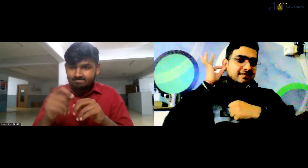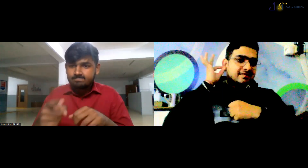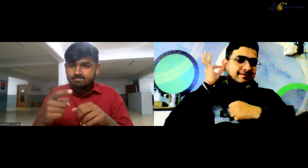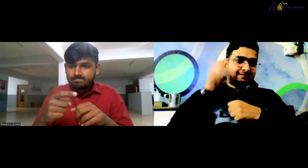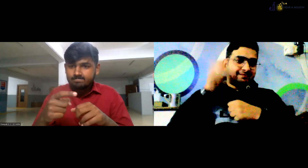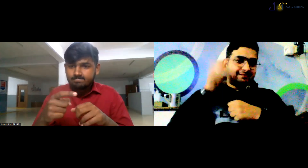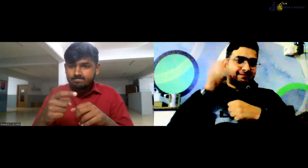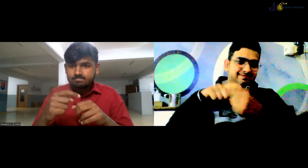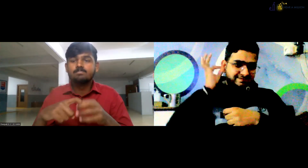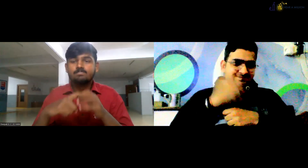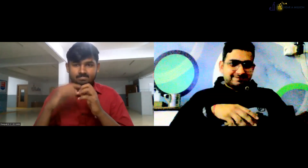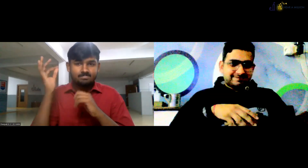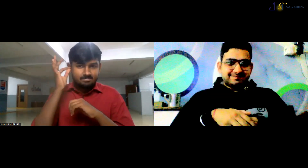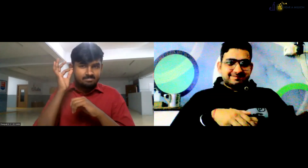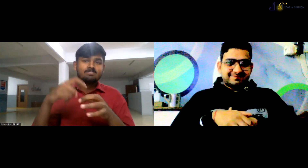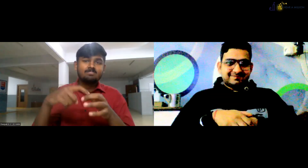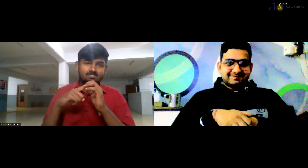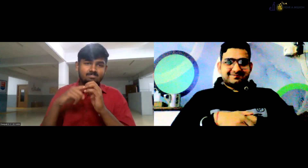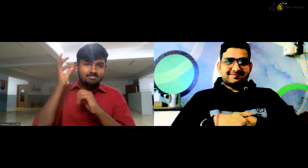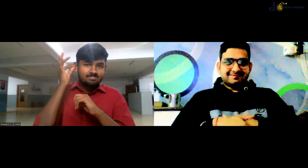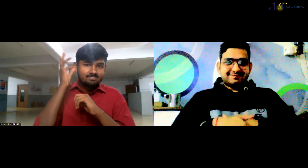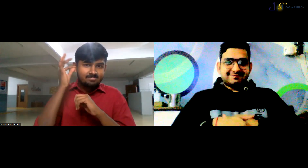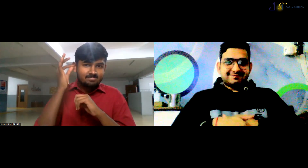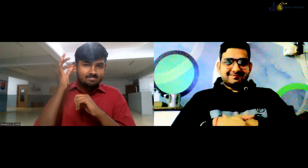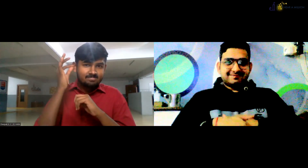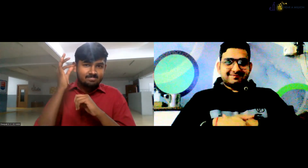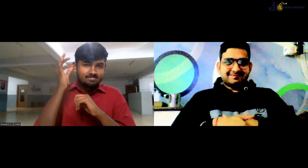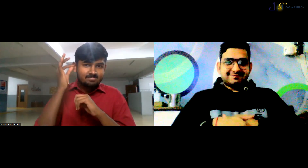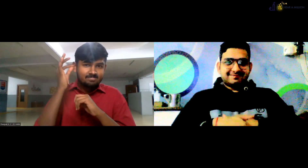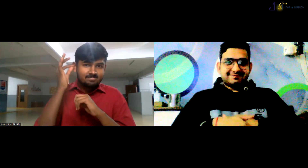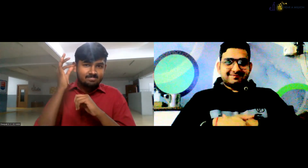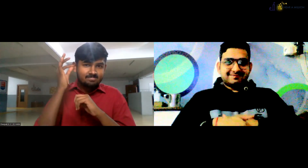Hello. Hi, my question is to Rahul.